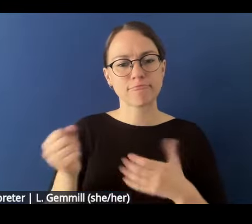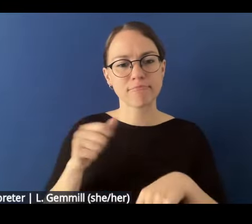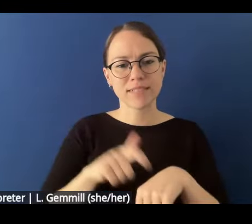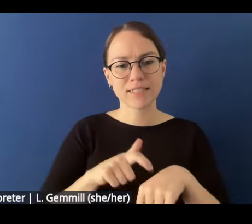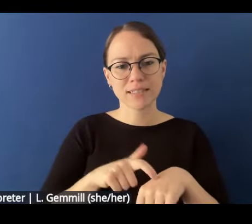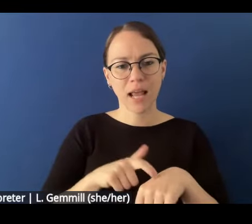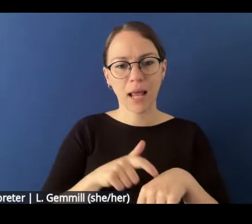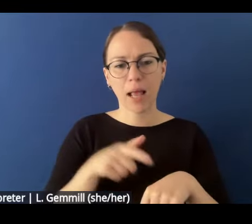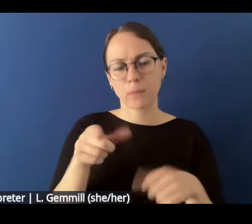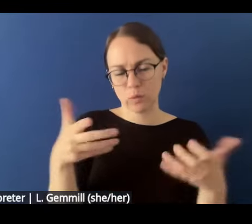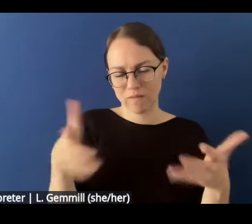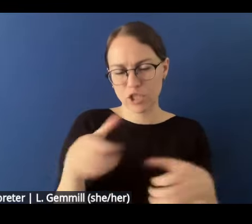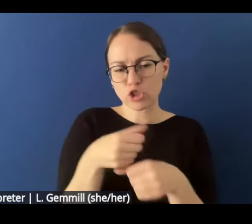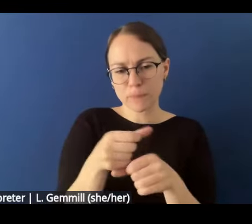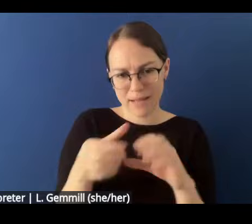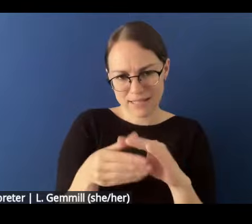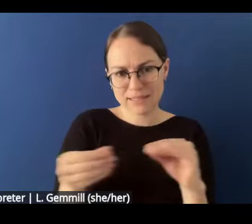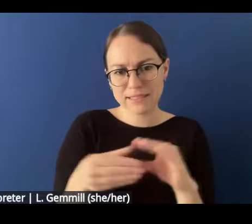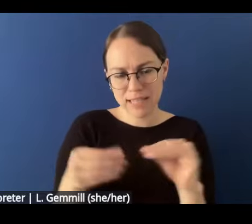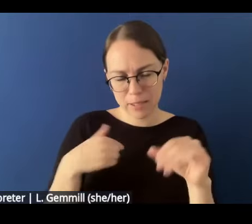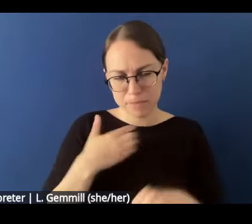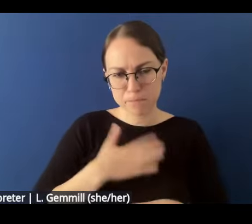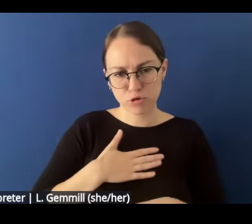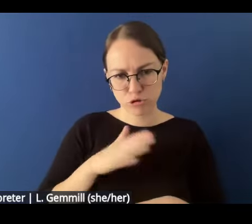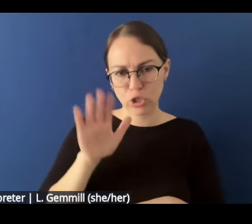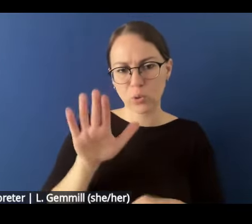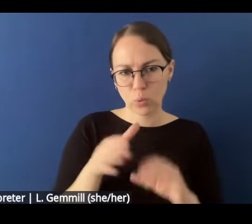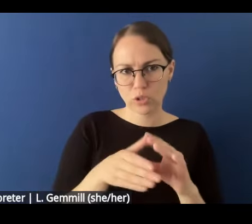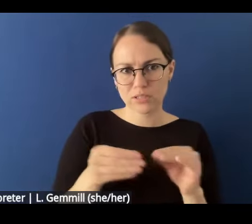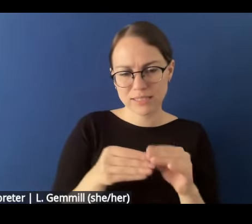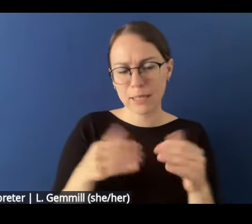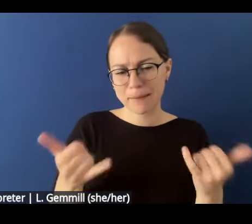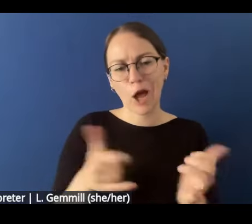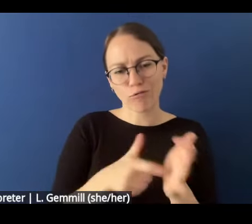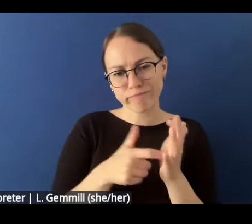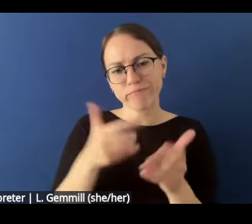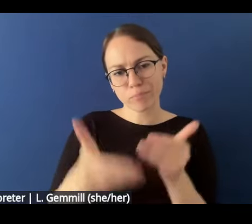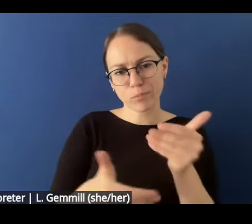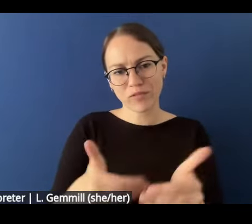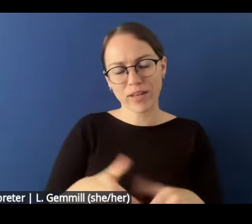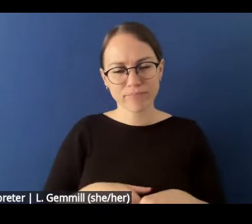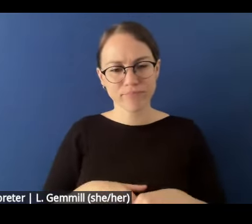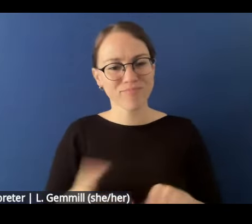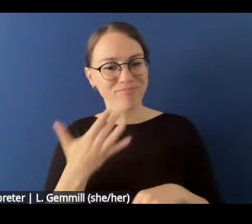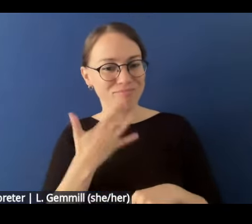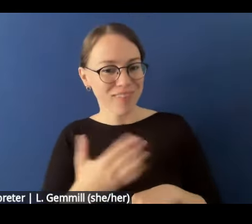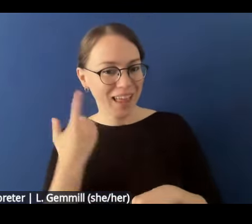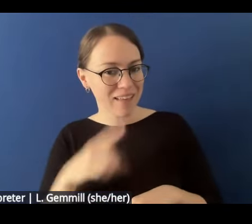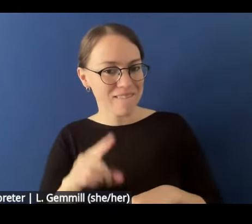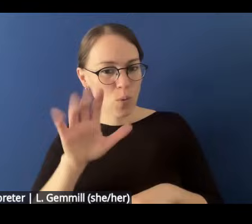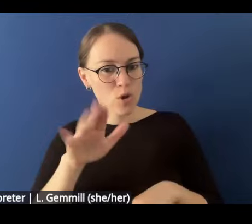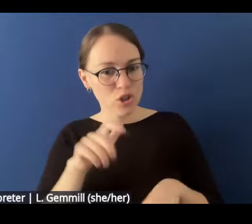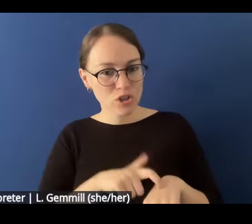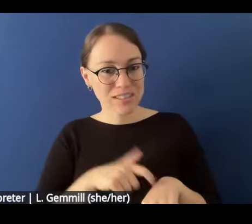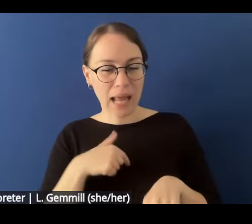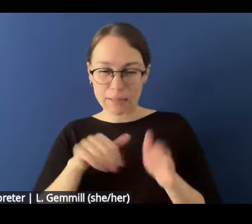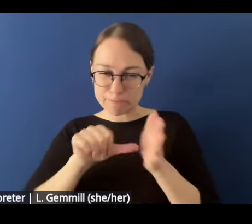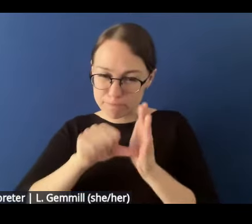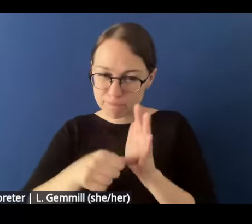your statement. We appreciate your statement, but we need to move on. All right. I thank you for your time. And I urge the board to correct